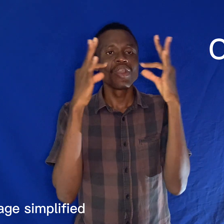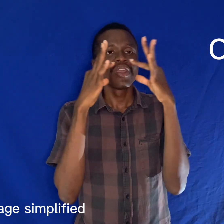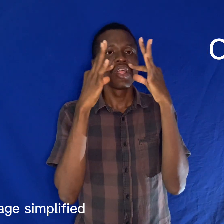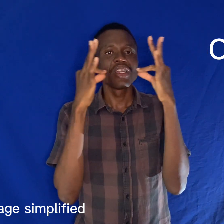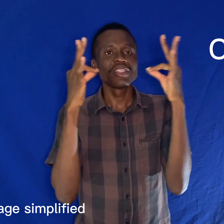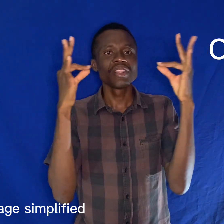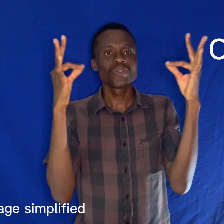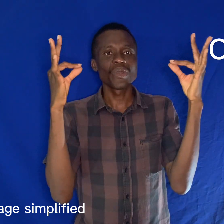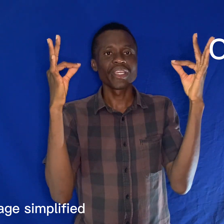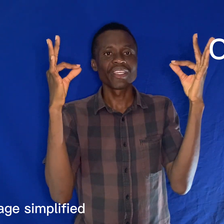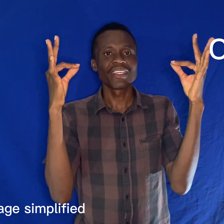This way.